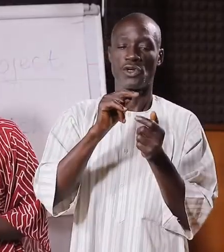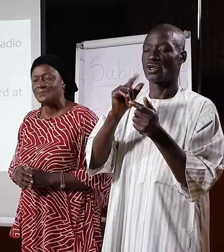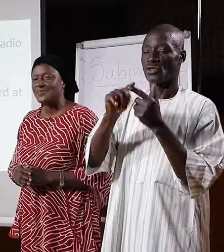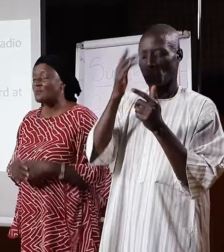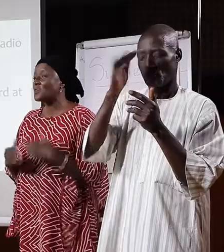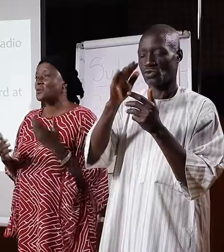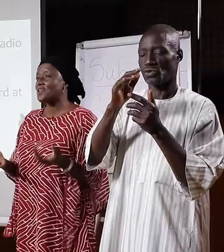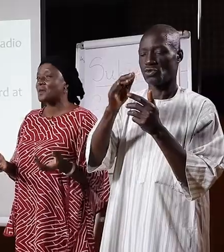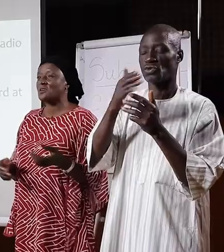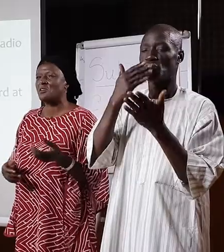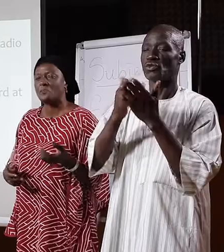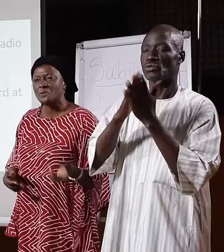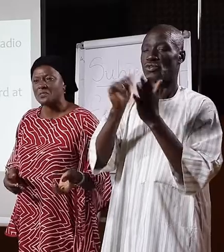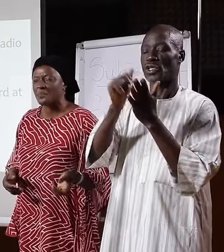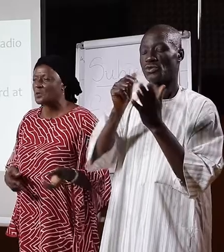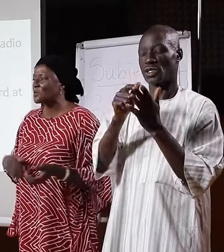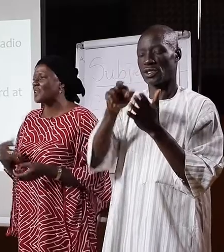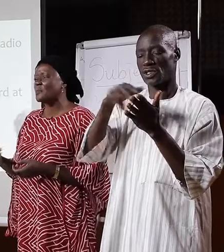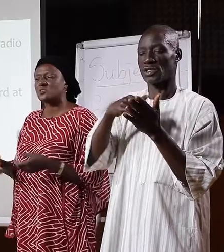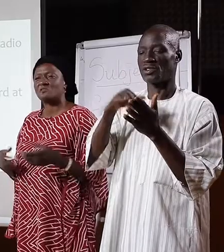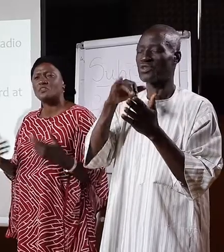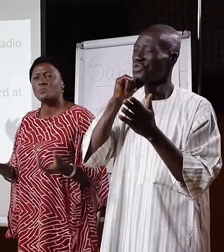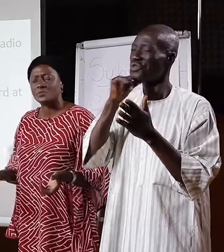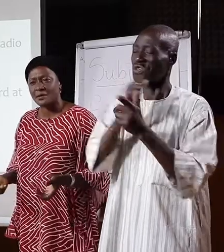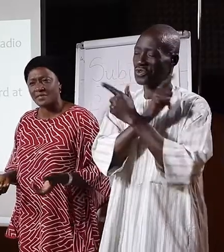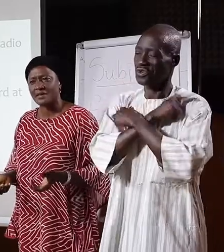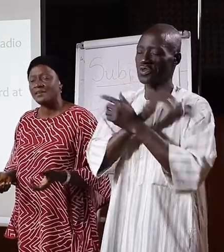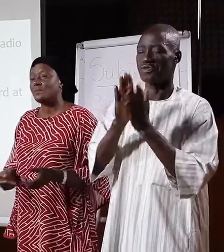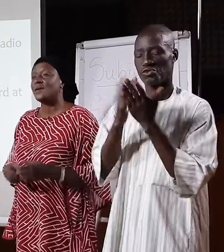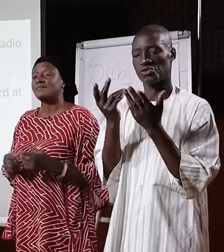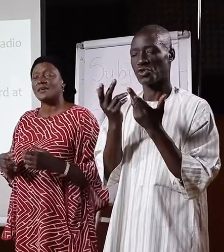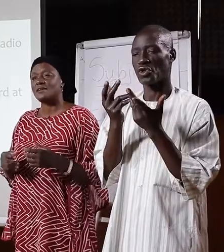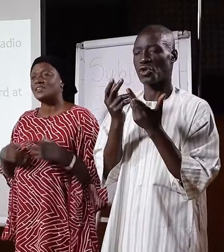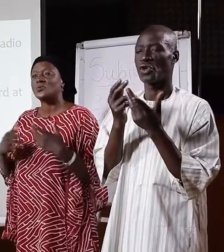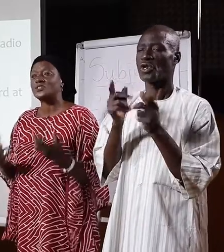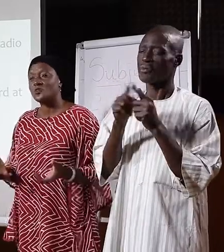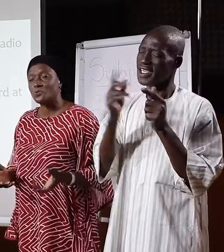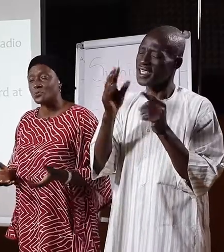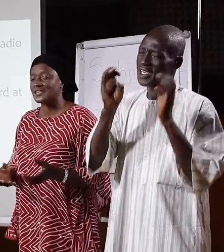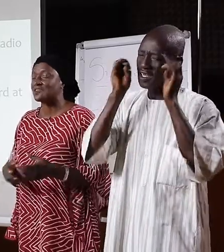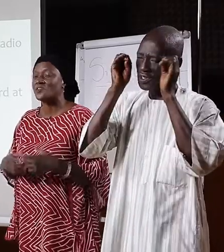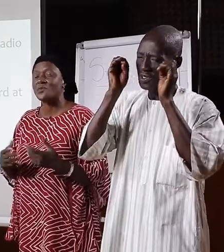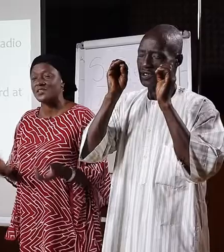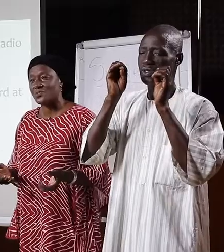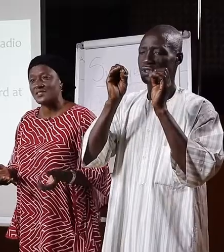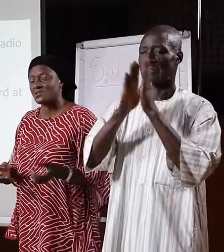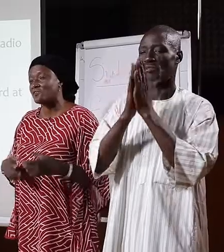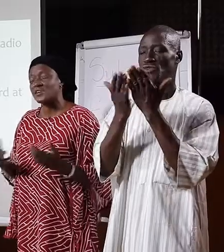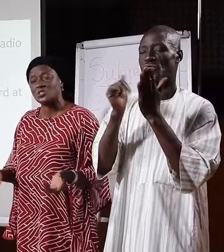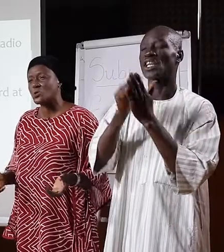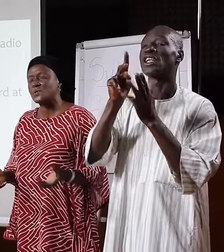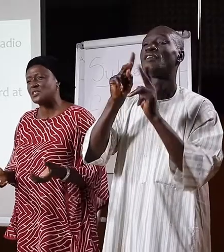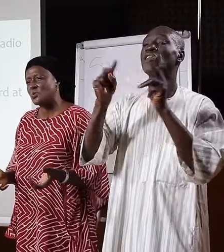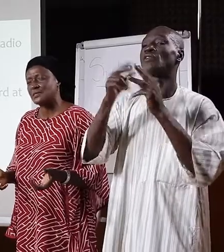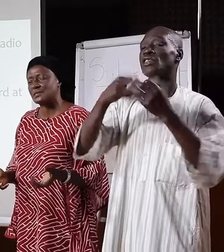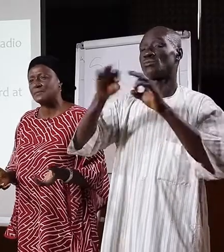read. I'm not talking about love books. I'm not talking about some funny books out there. But there are educational books that are very interesting. You find